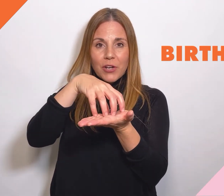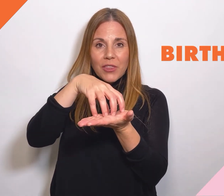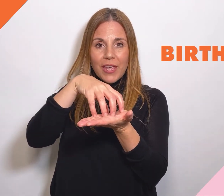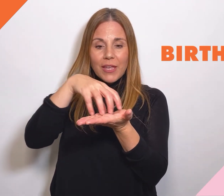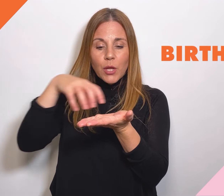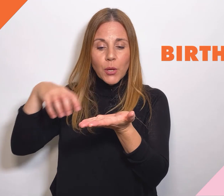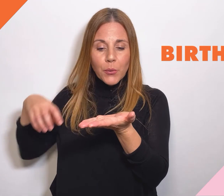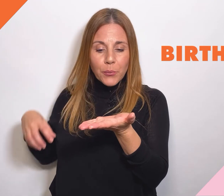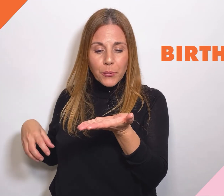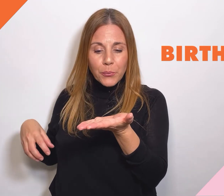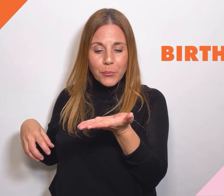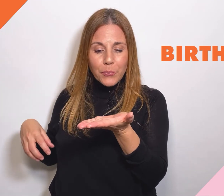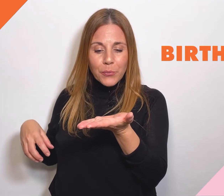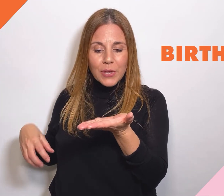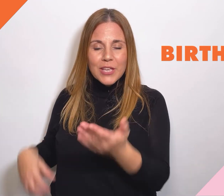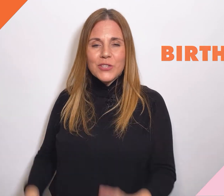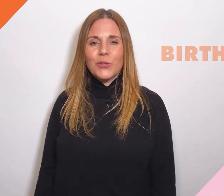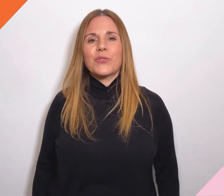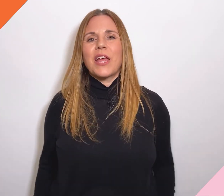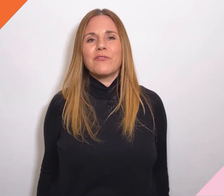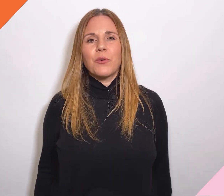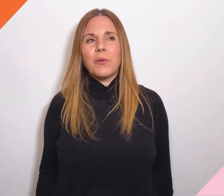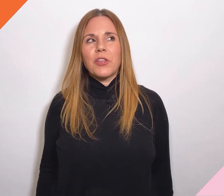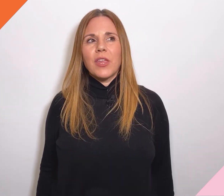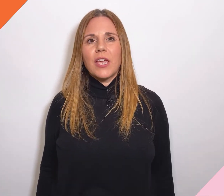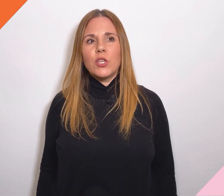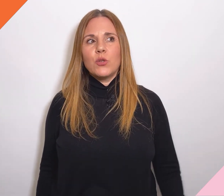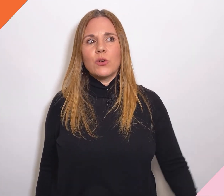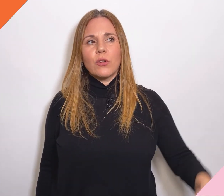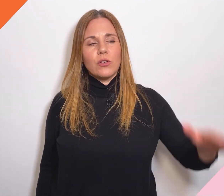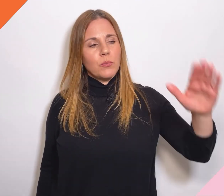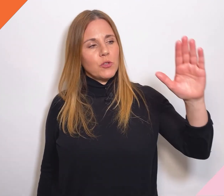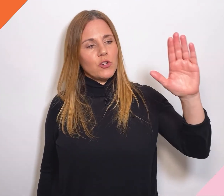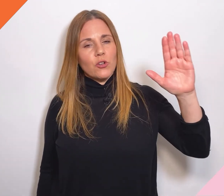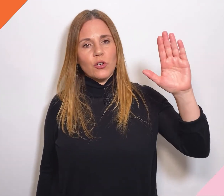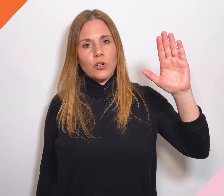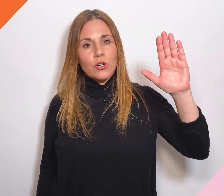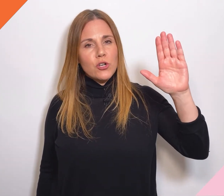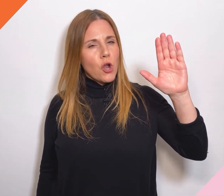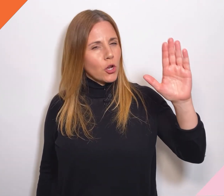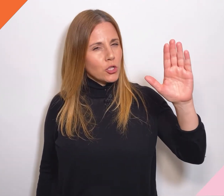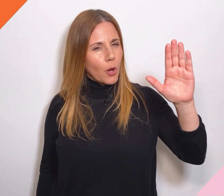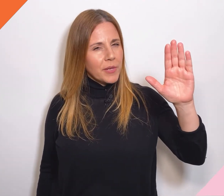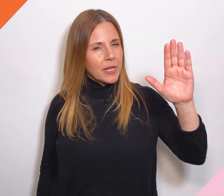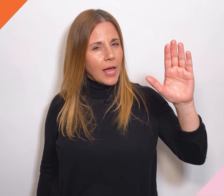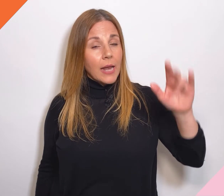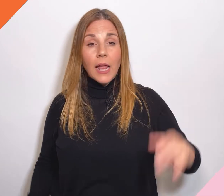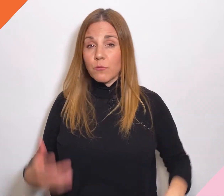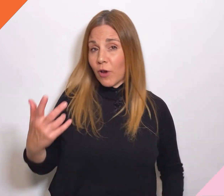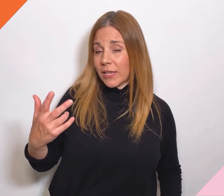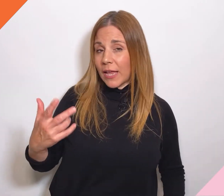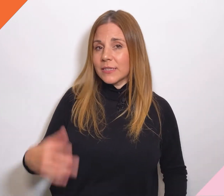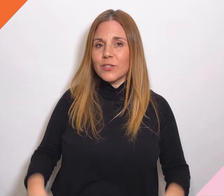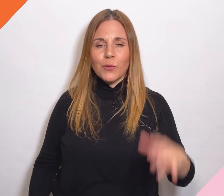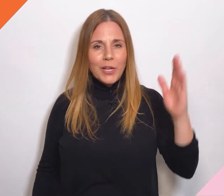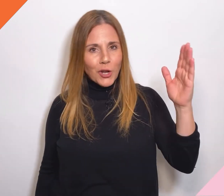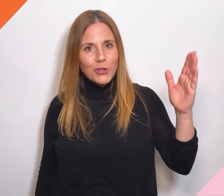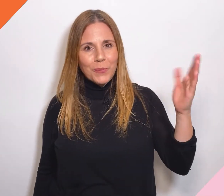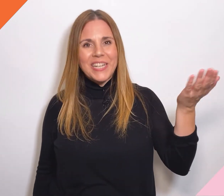Birthday. So the sign for birthday, you are going to put your non-dominant hand, I'm right-handed, so my non-dominant